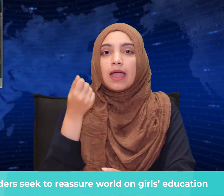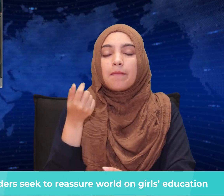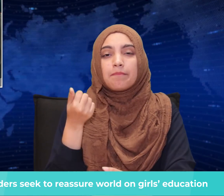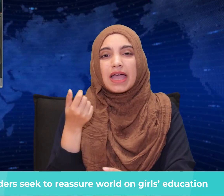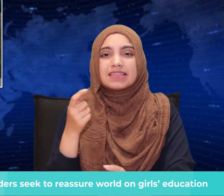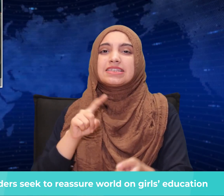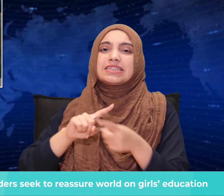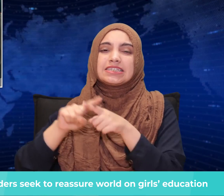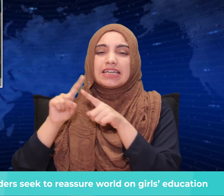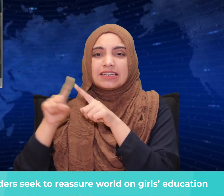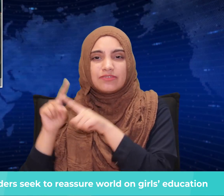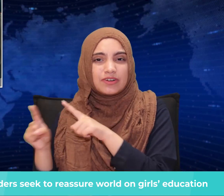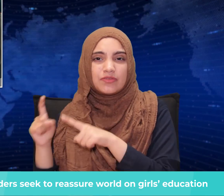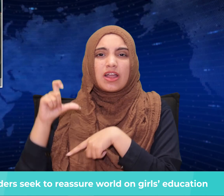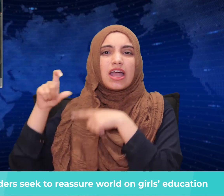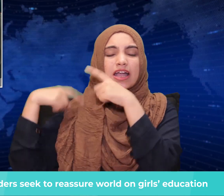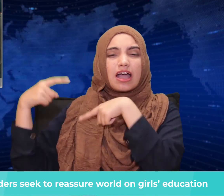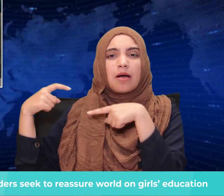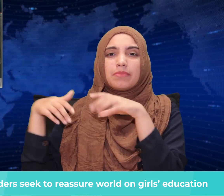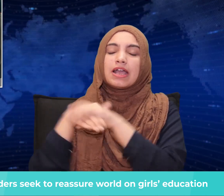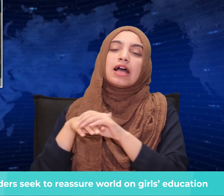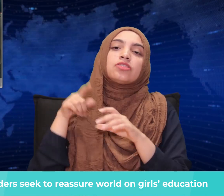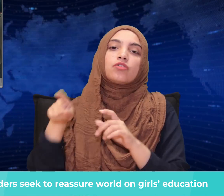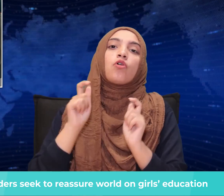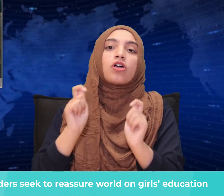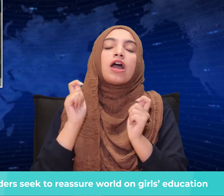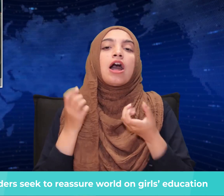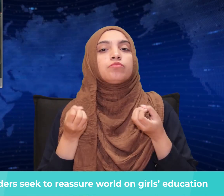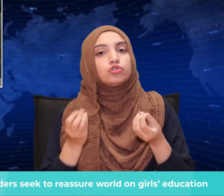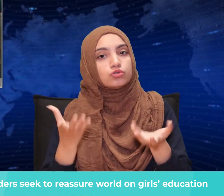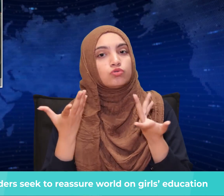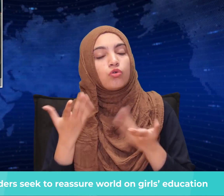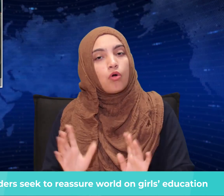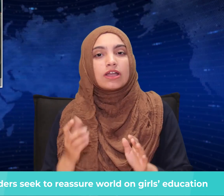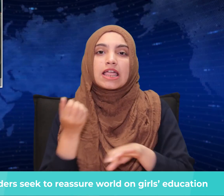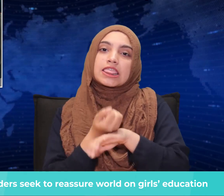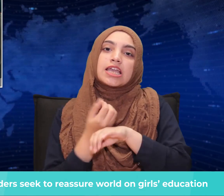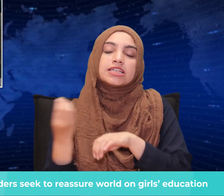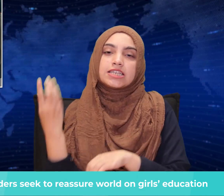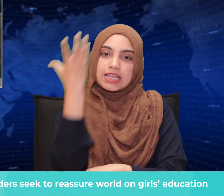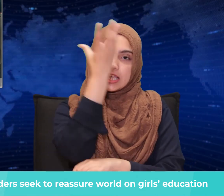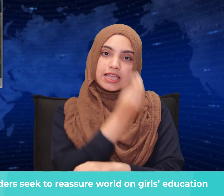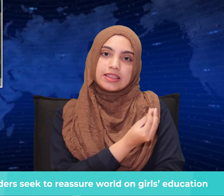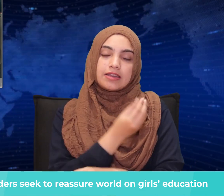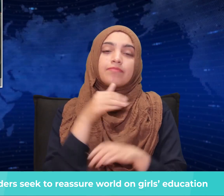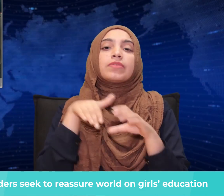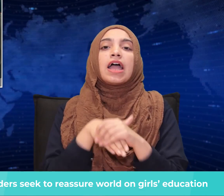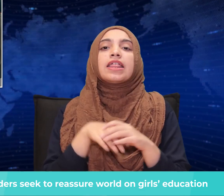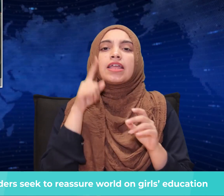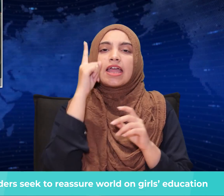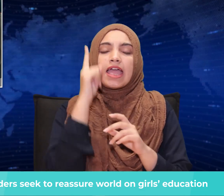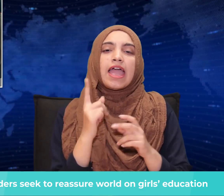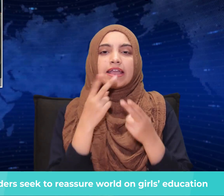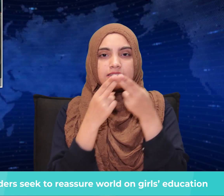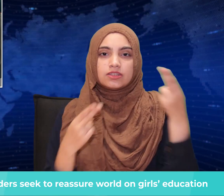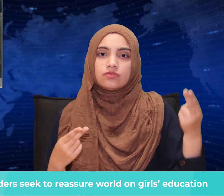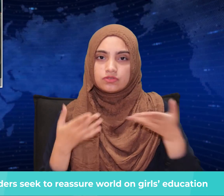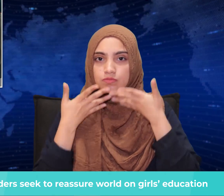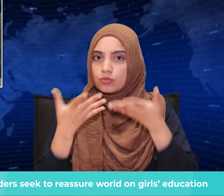Financial institutions resumed operations across the country on Thursday following a notification